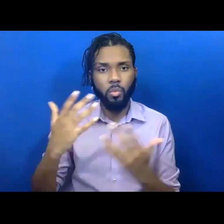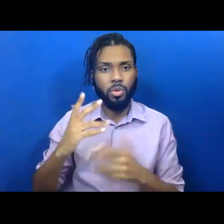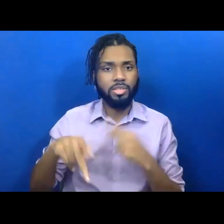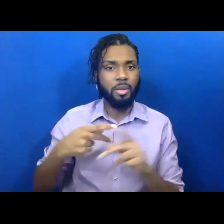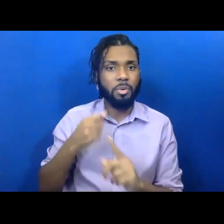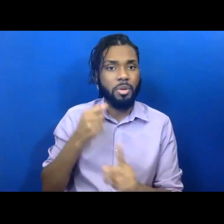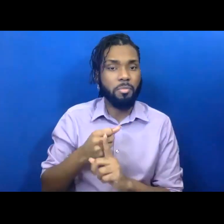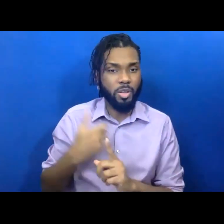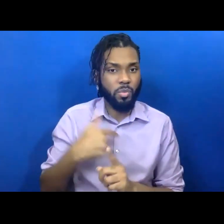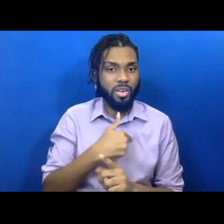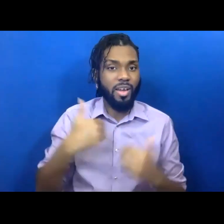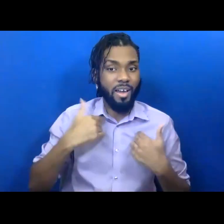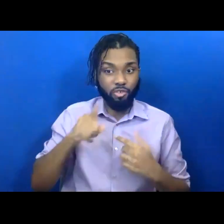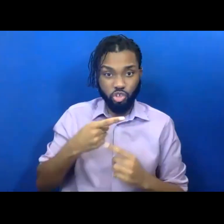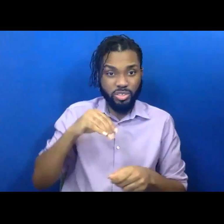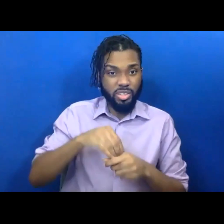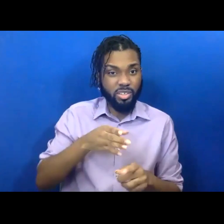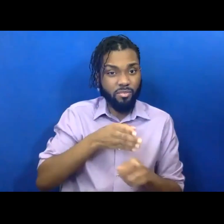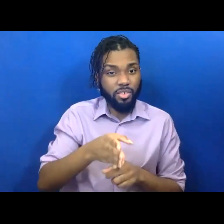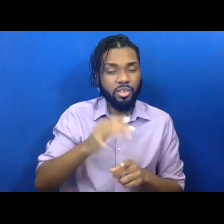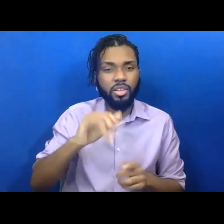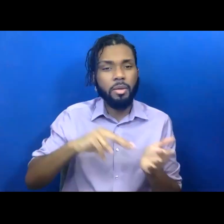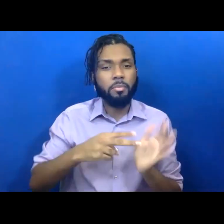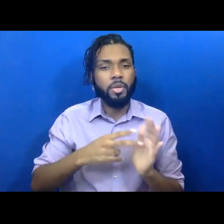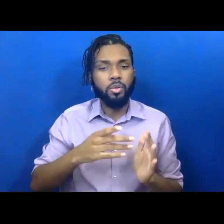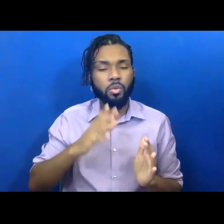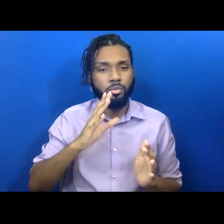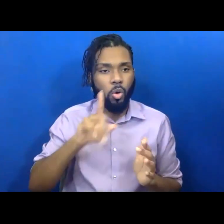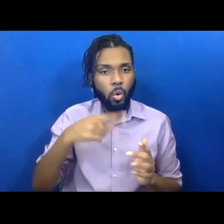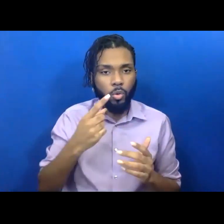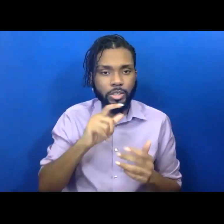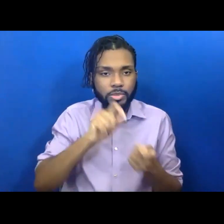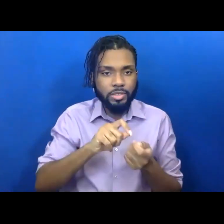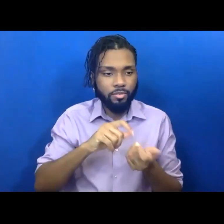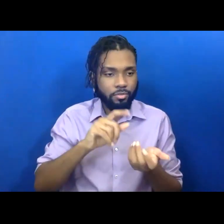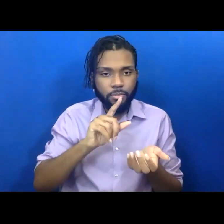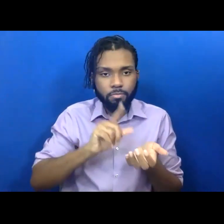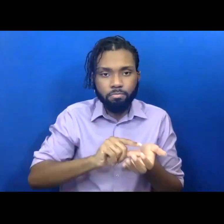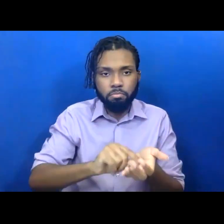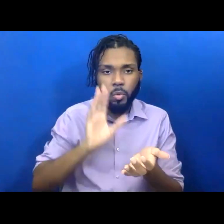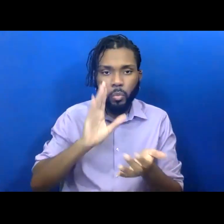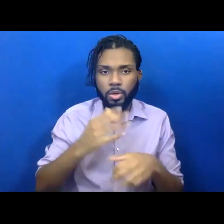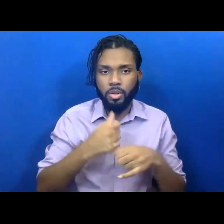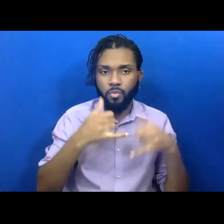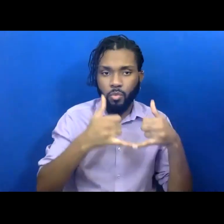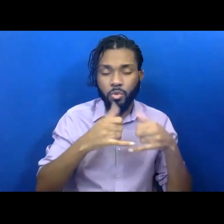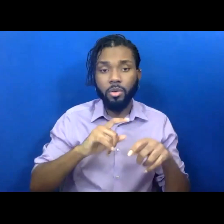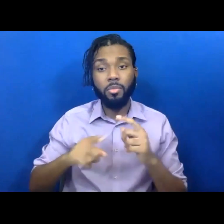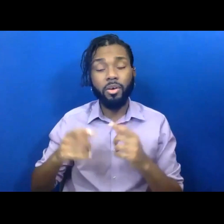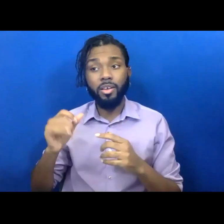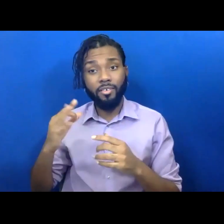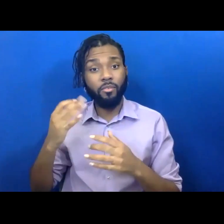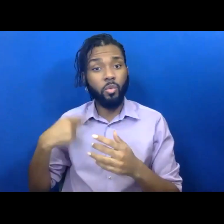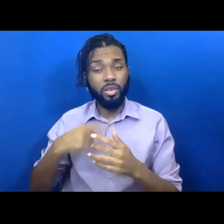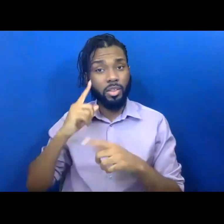the field, then it means that only certain publication venues are going to be rewarded. But instead, if what we think of is having an impact